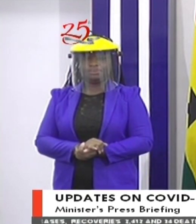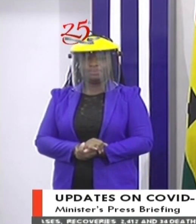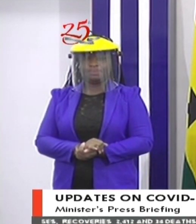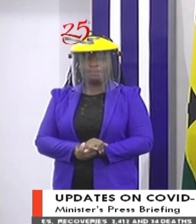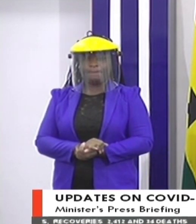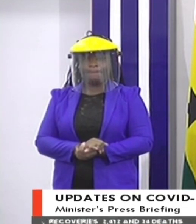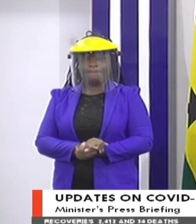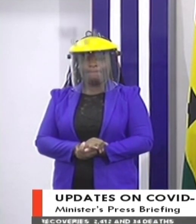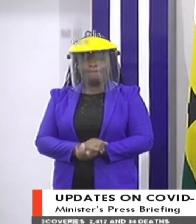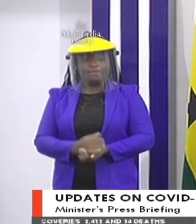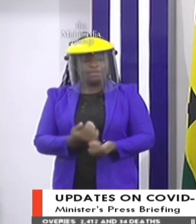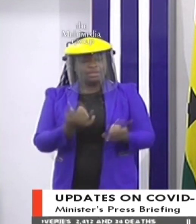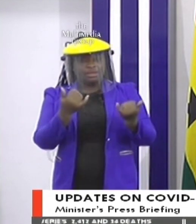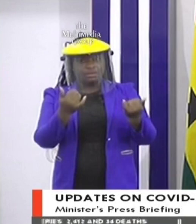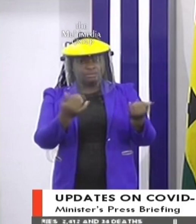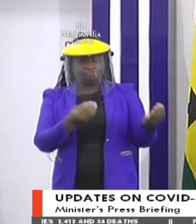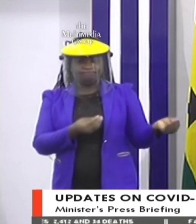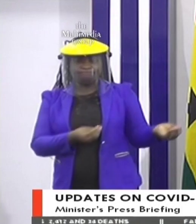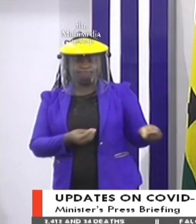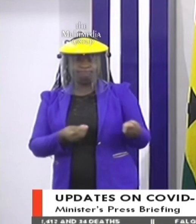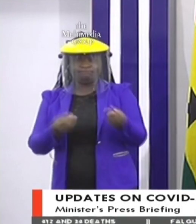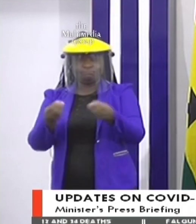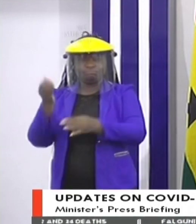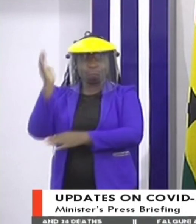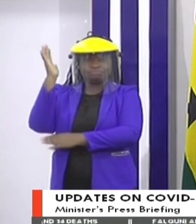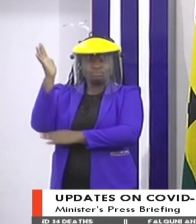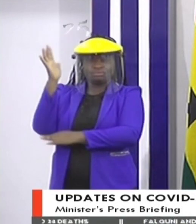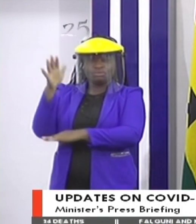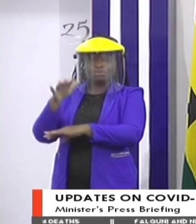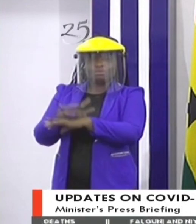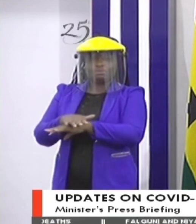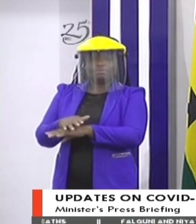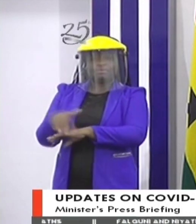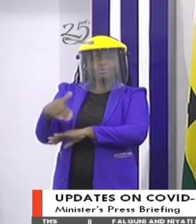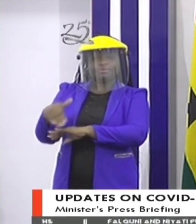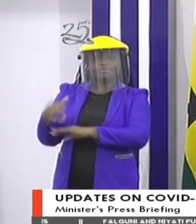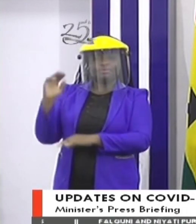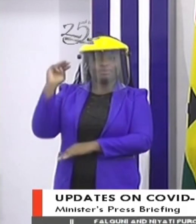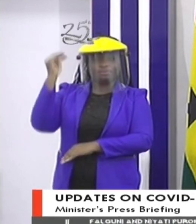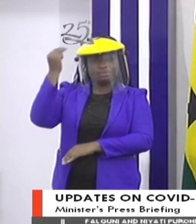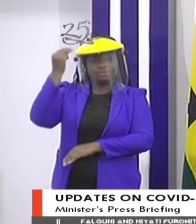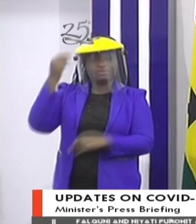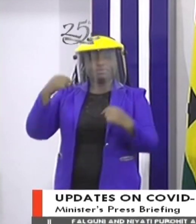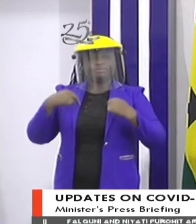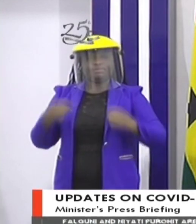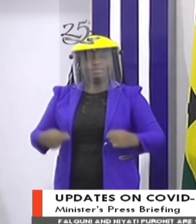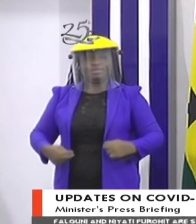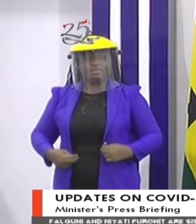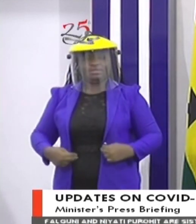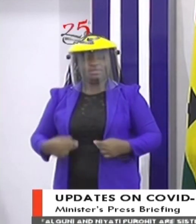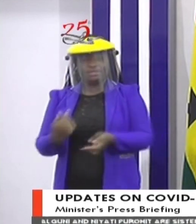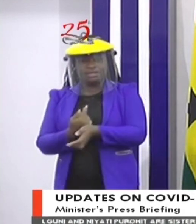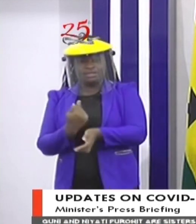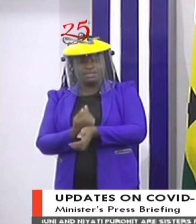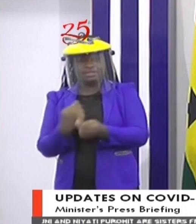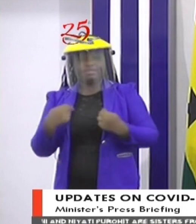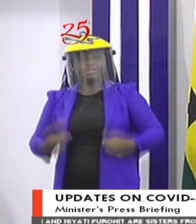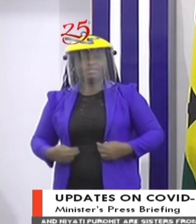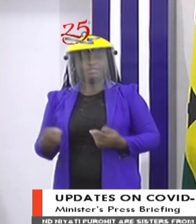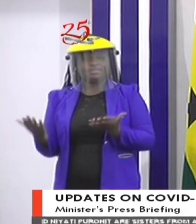I give this update on behalf of the Ministry of Health, Ghana Health Service, and